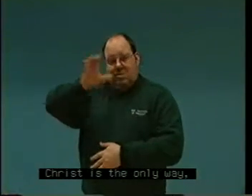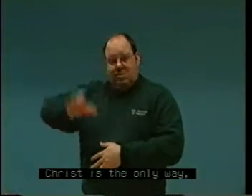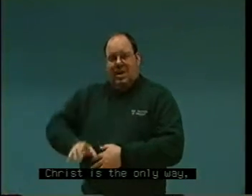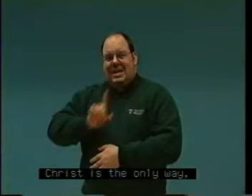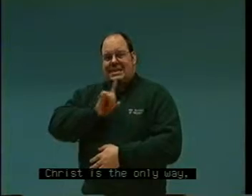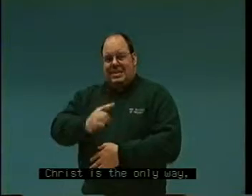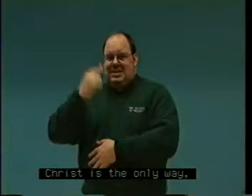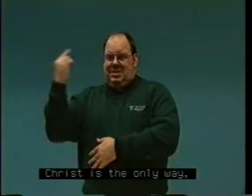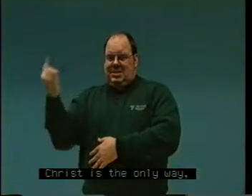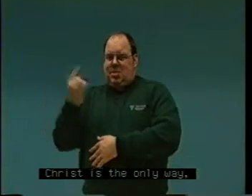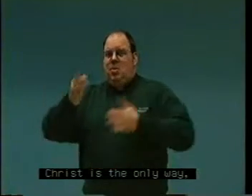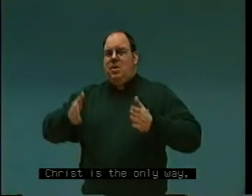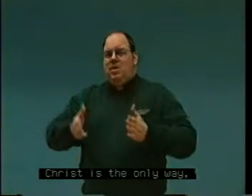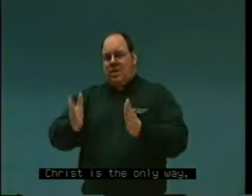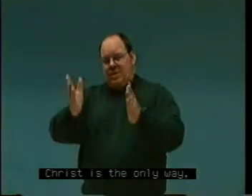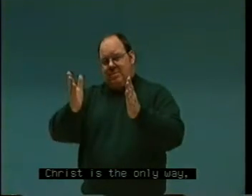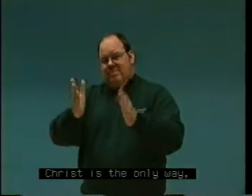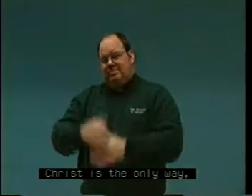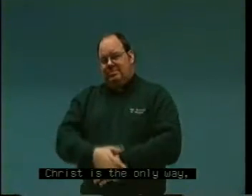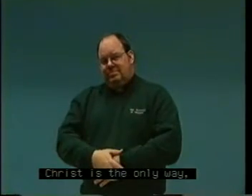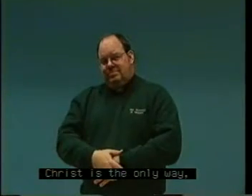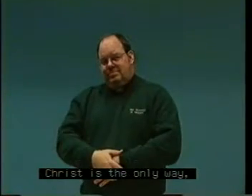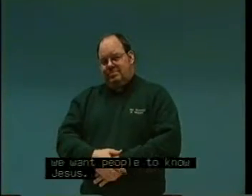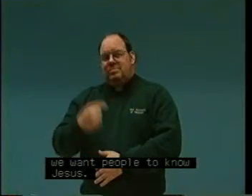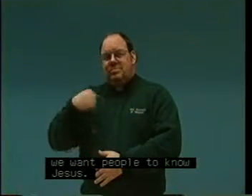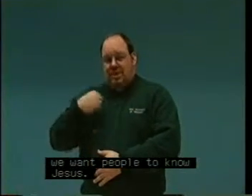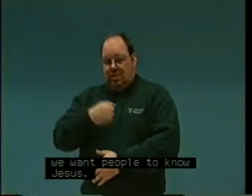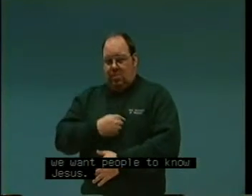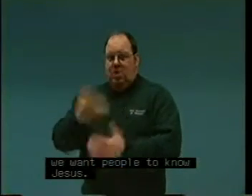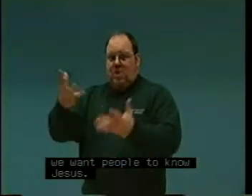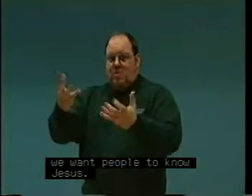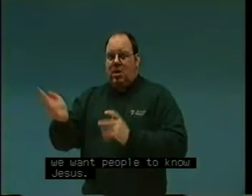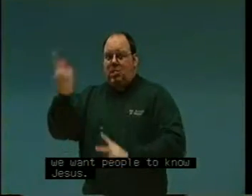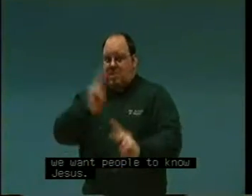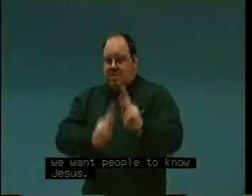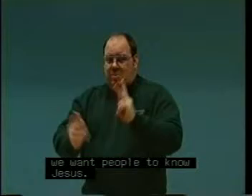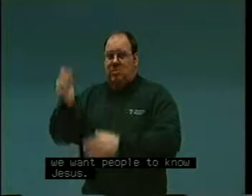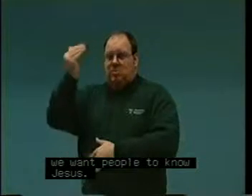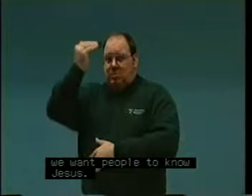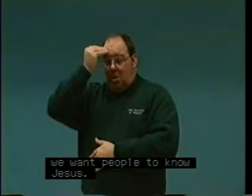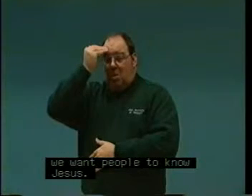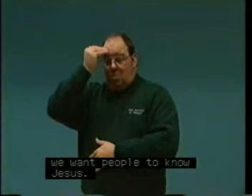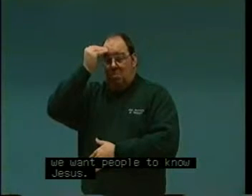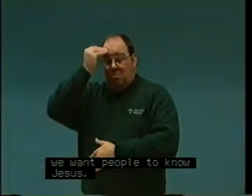Christ is the only way. We want people to know